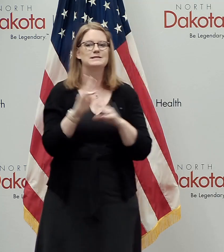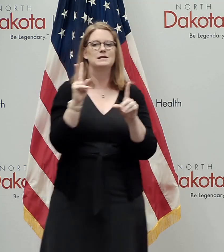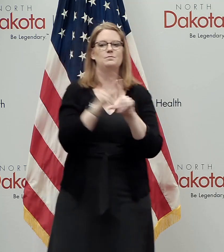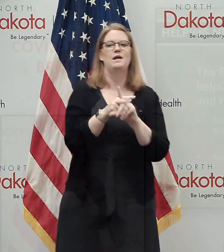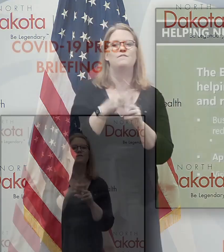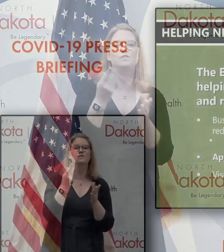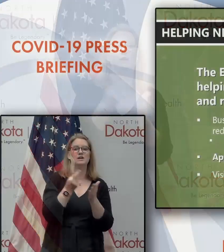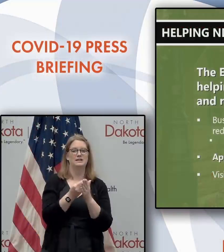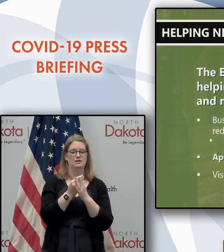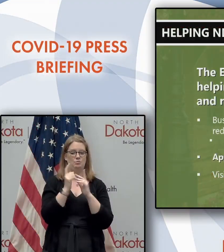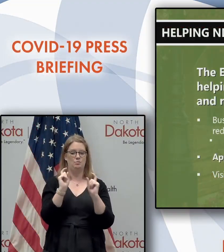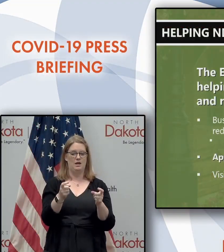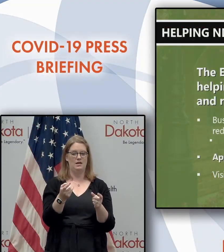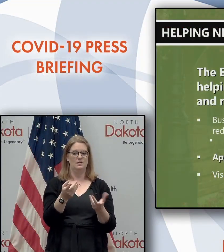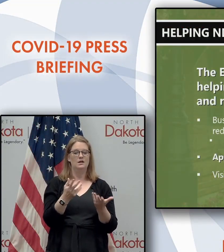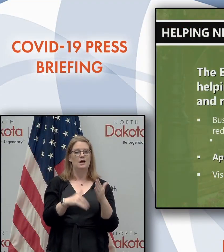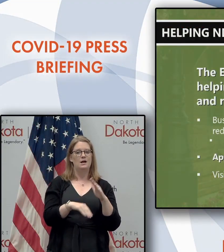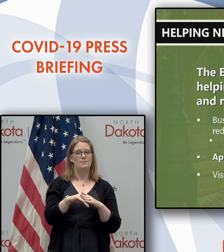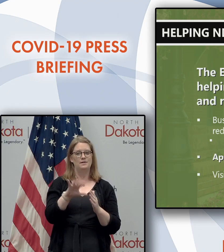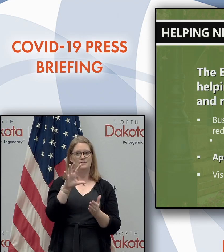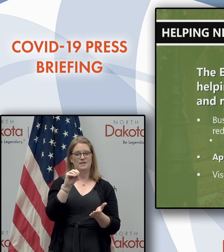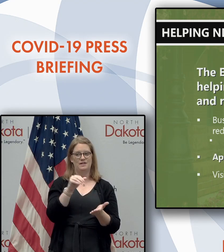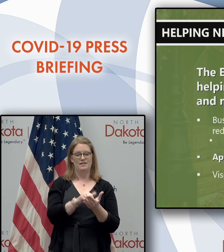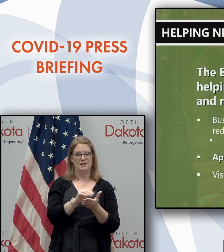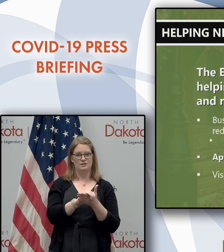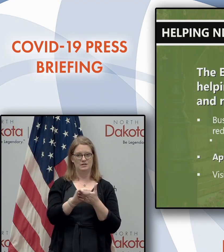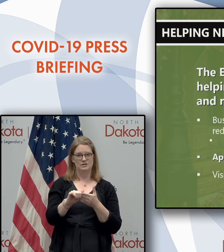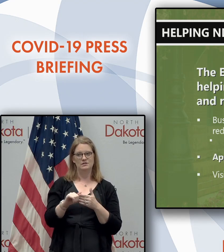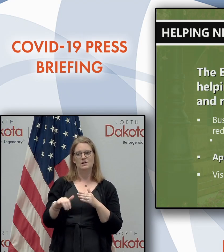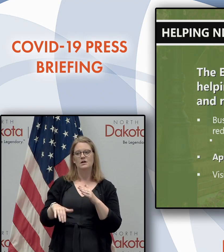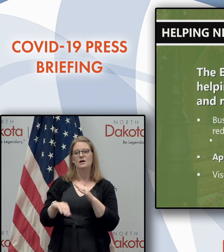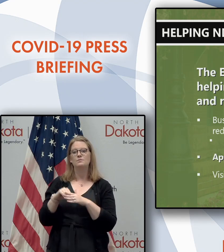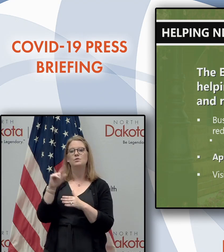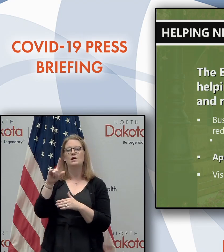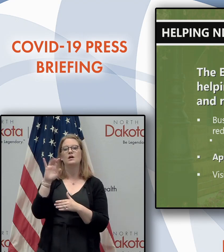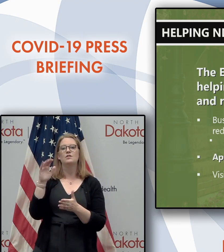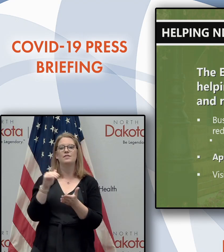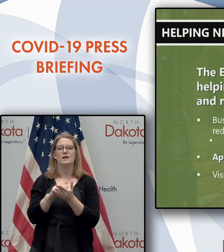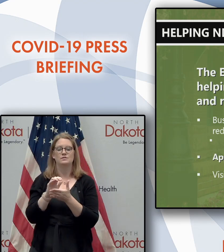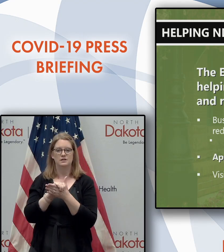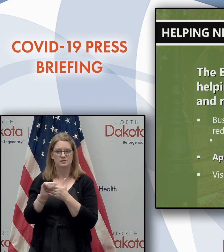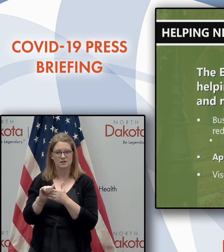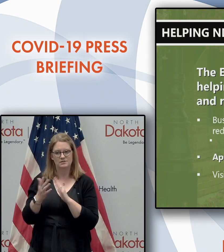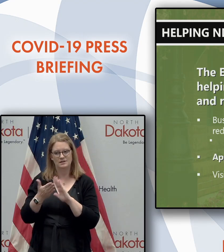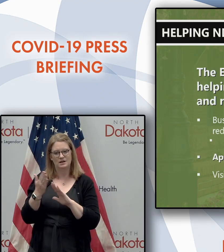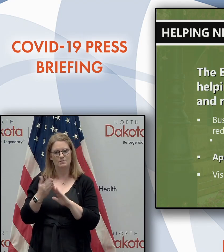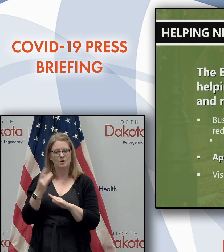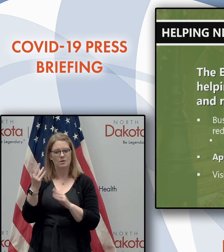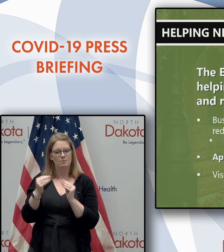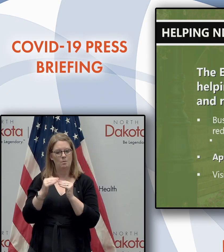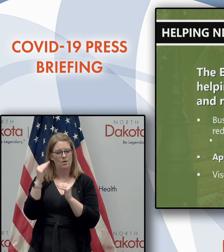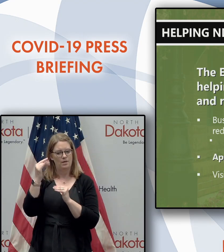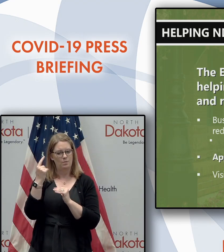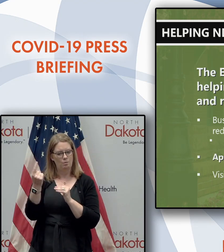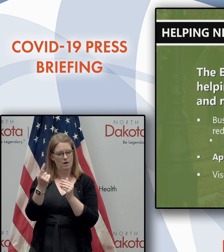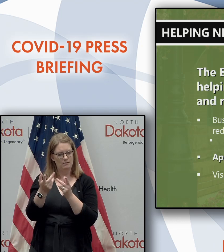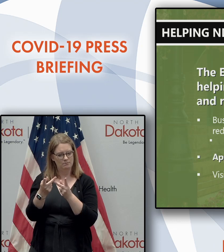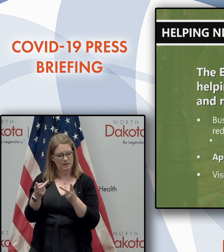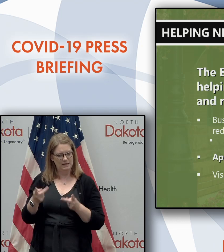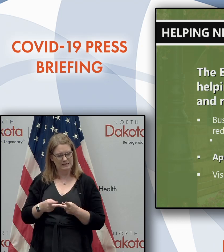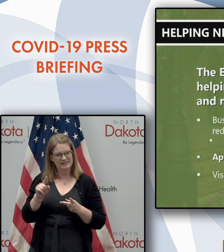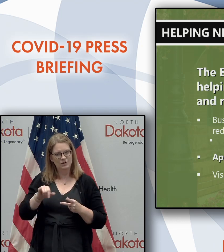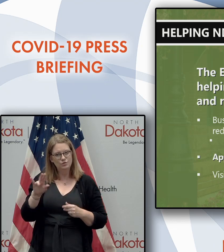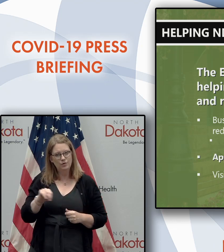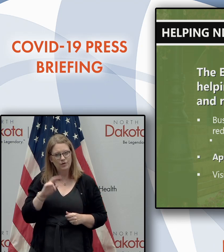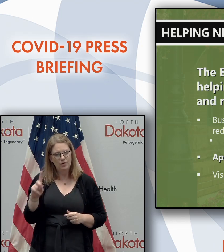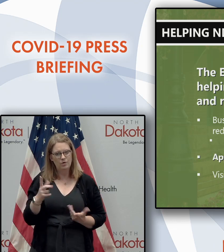grant funding up to $50,000, up to $100,000 for businesses that operate in more than one location in North Dakota for